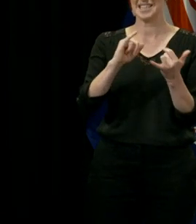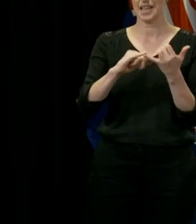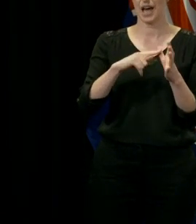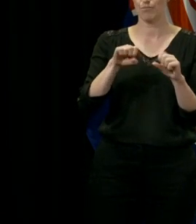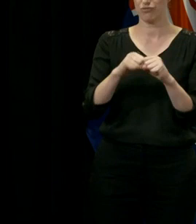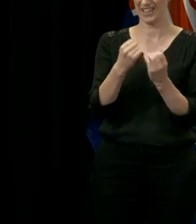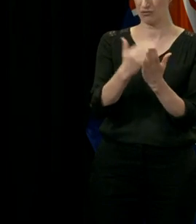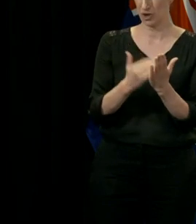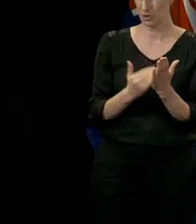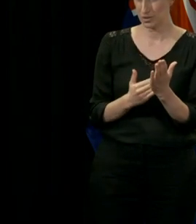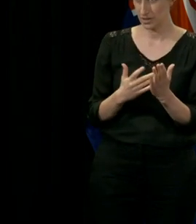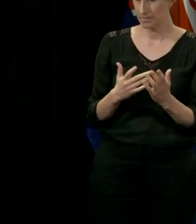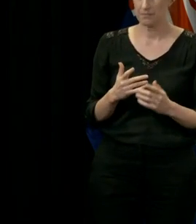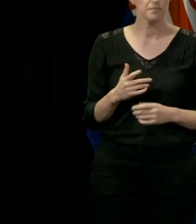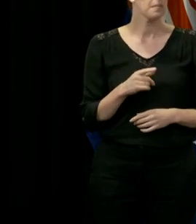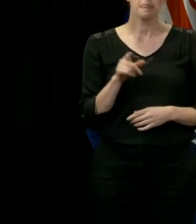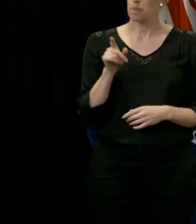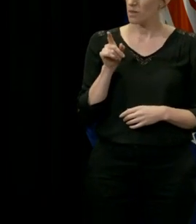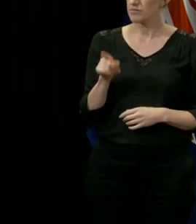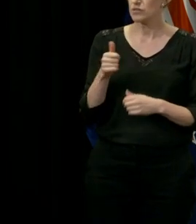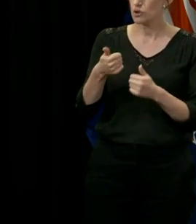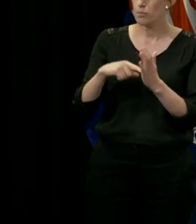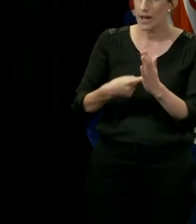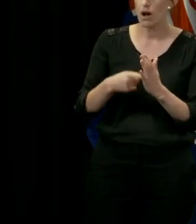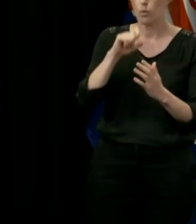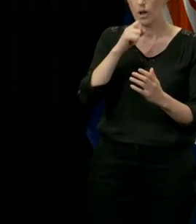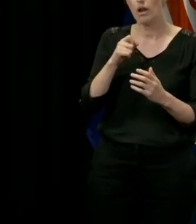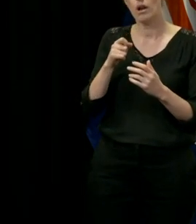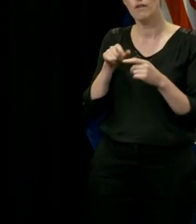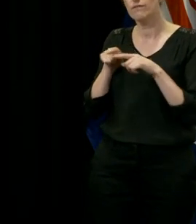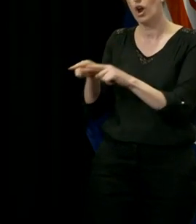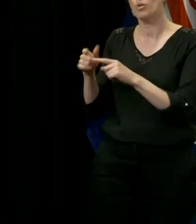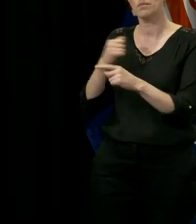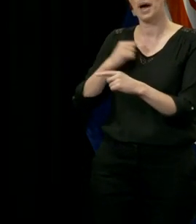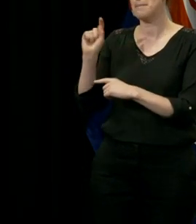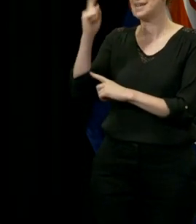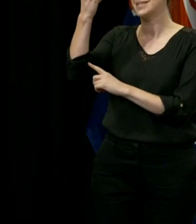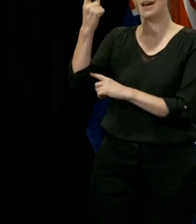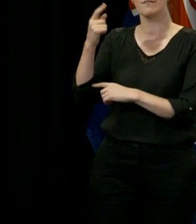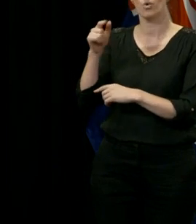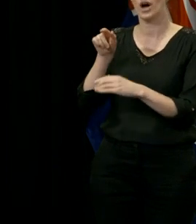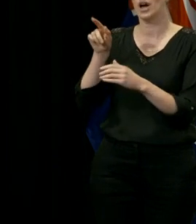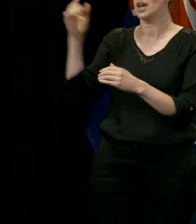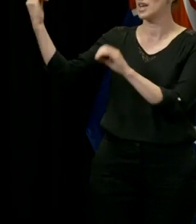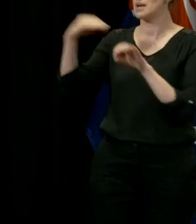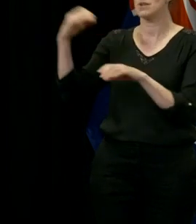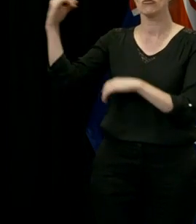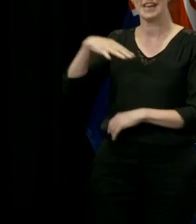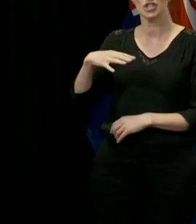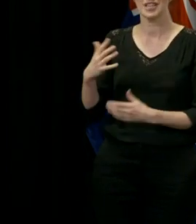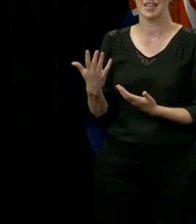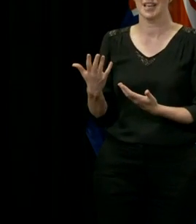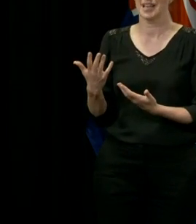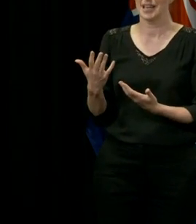rest home. Look, I'll take that case away, and follow that up with our Minister for Immigration. These are obviously